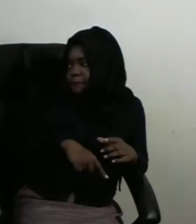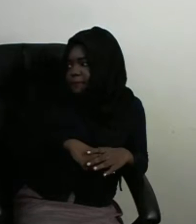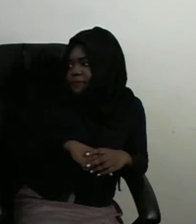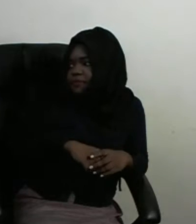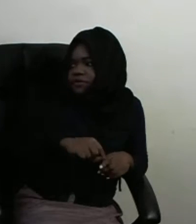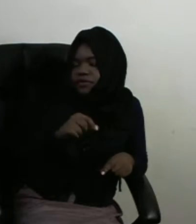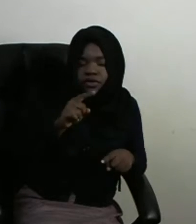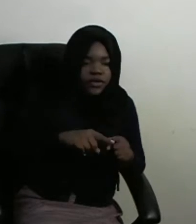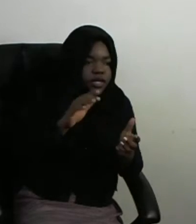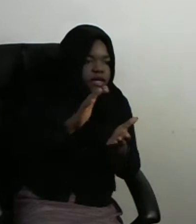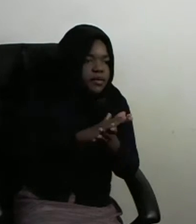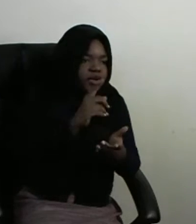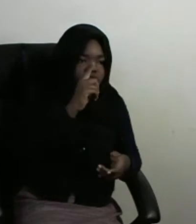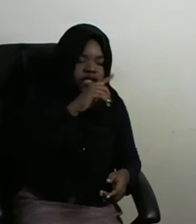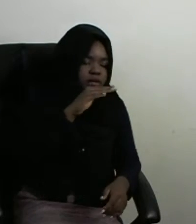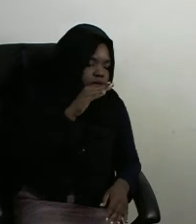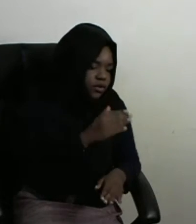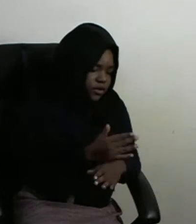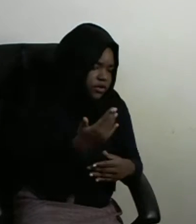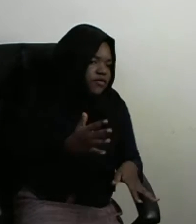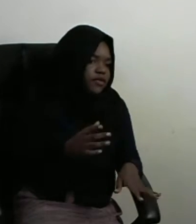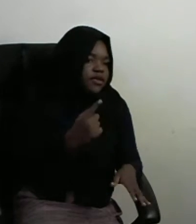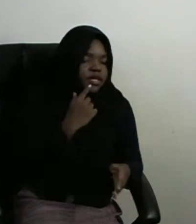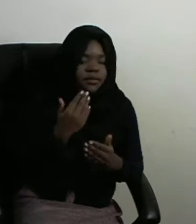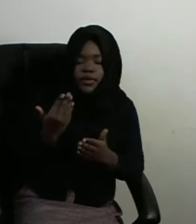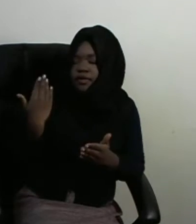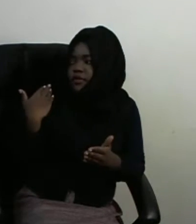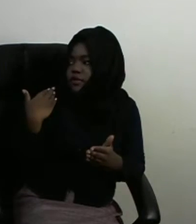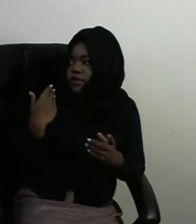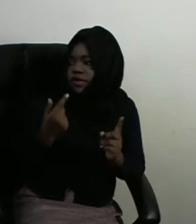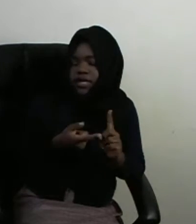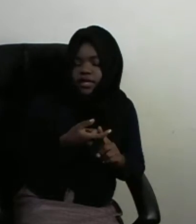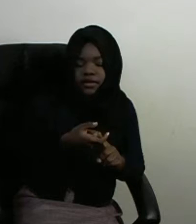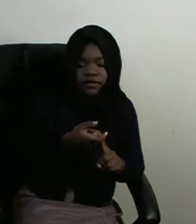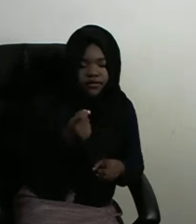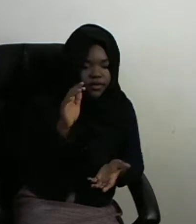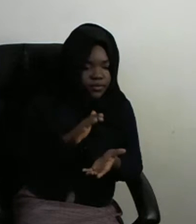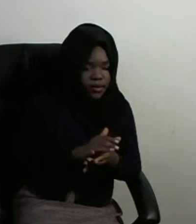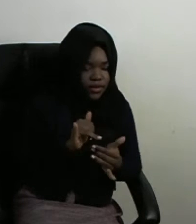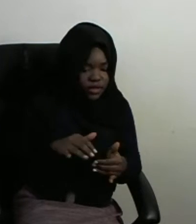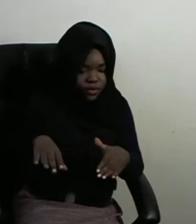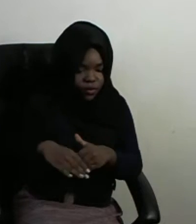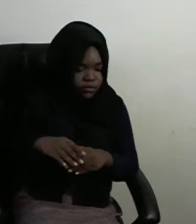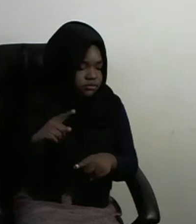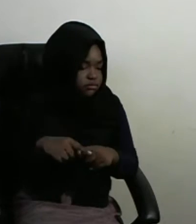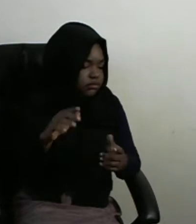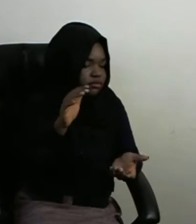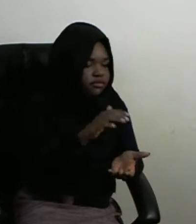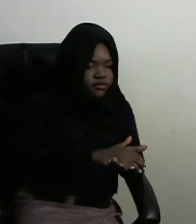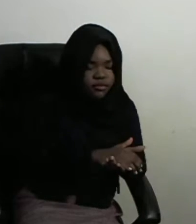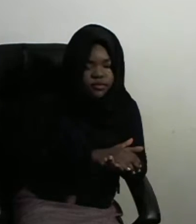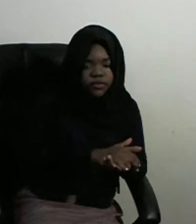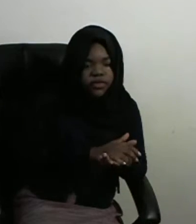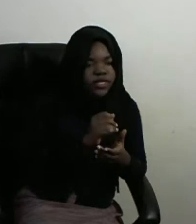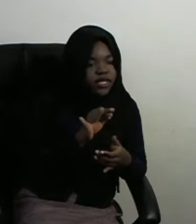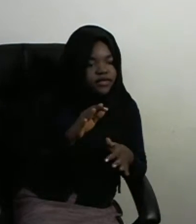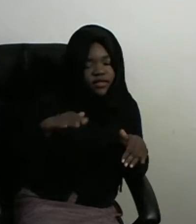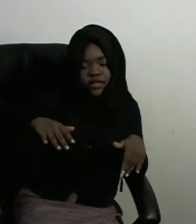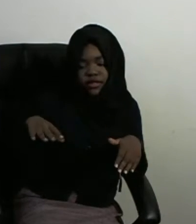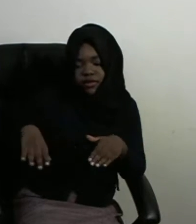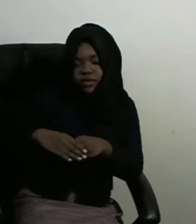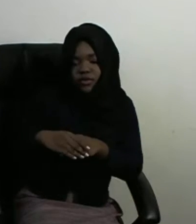You cannot marry your stepdaughter, as we mentioned, from marriage that you have wed. And if you have not